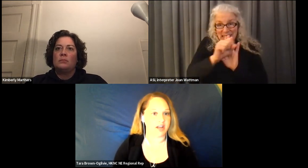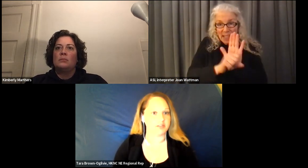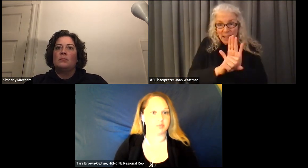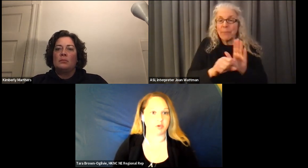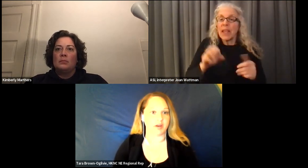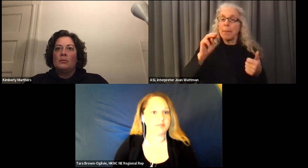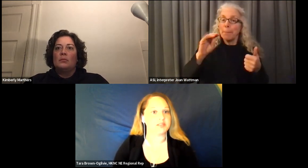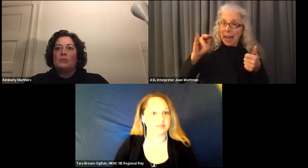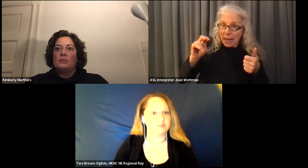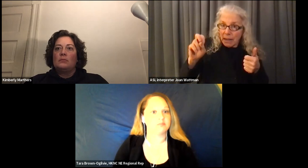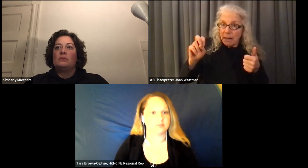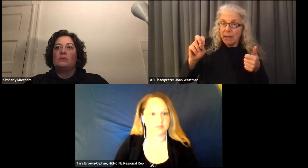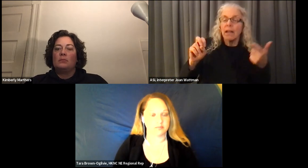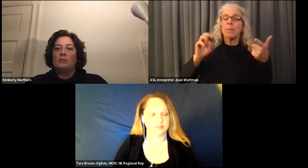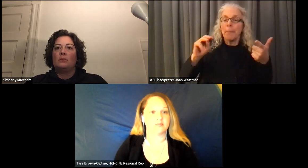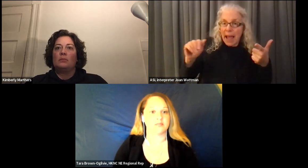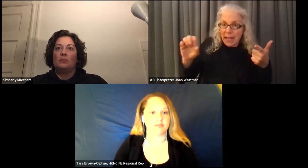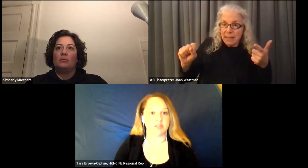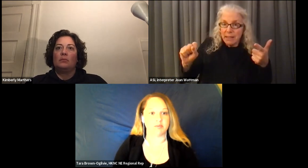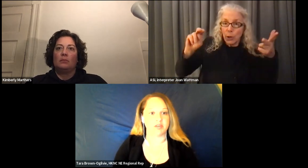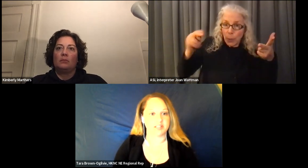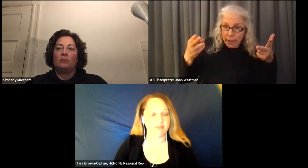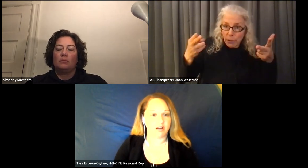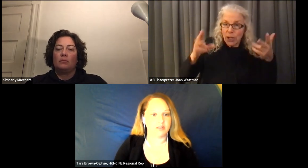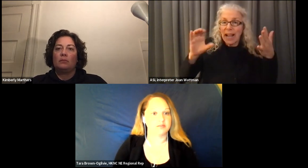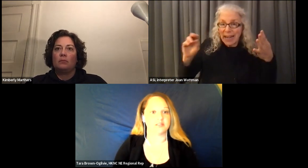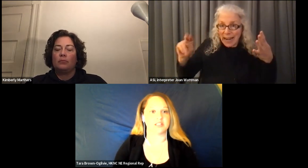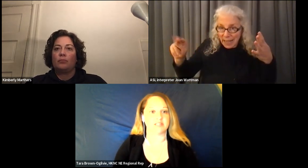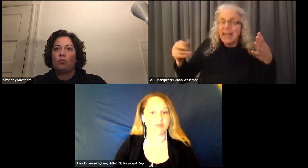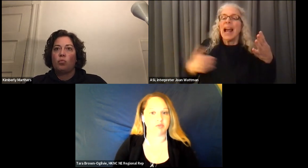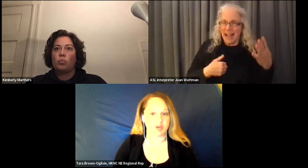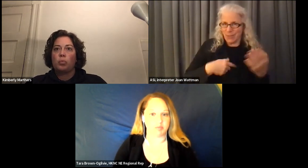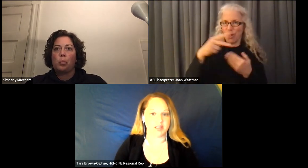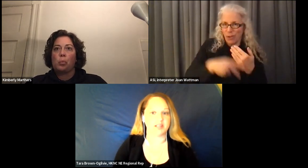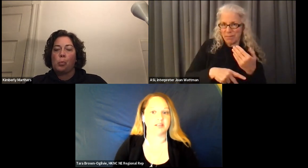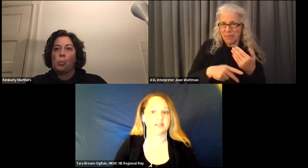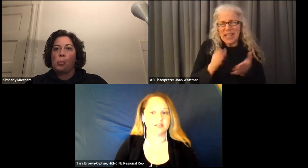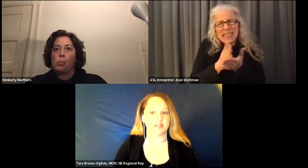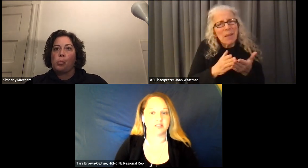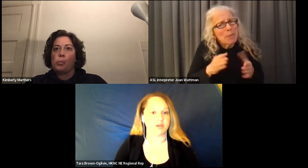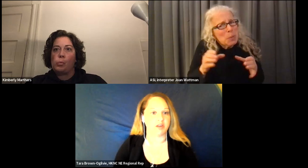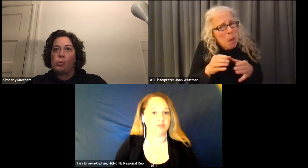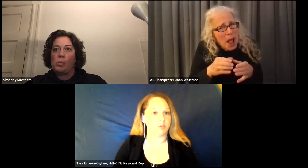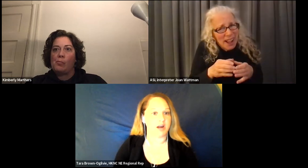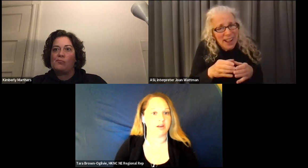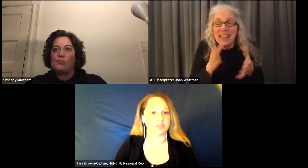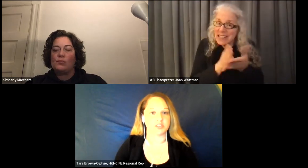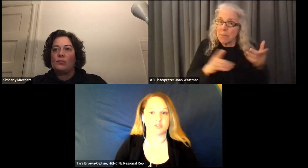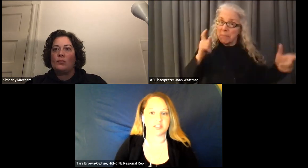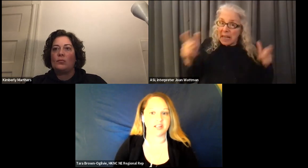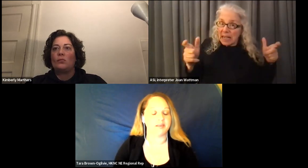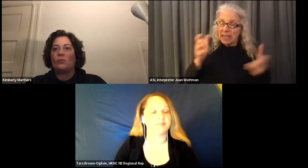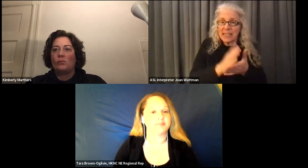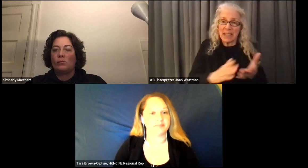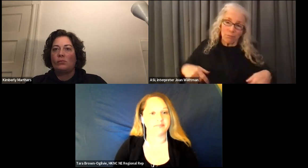Massachusetts all have these programs. Some of them are very small, some of them are very big, been around for a while or just